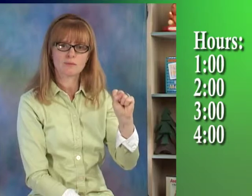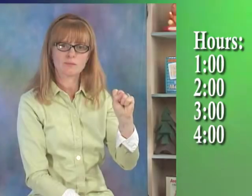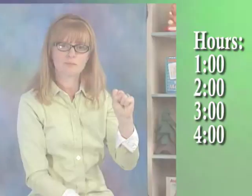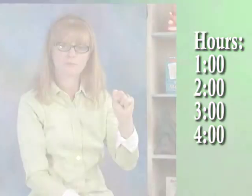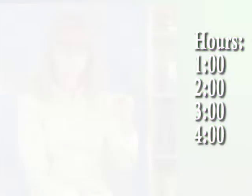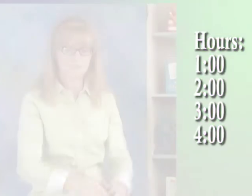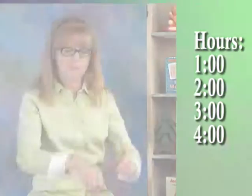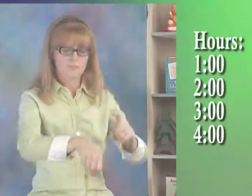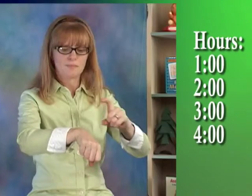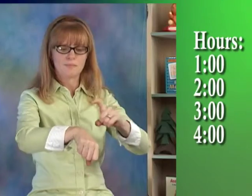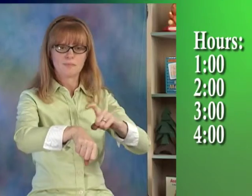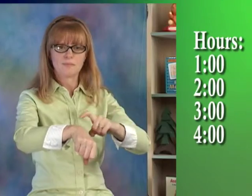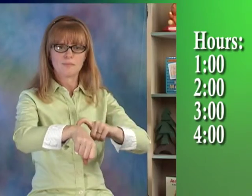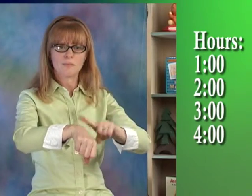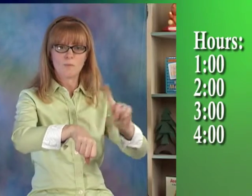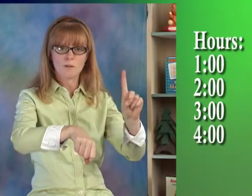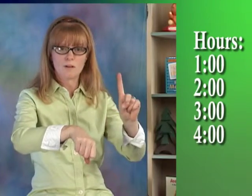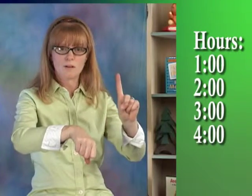Hours.